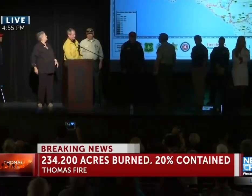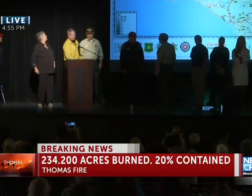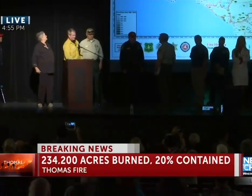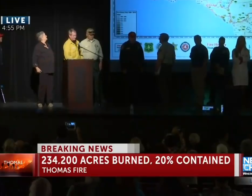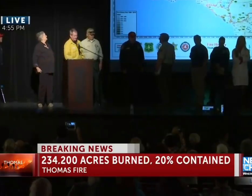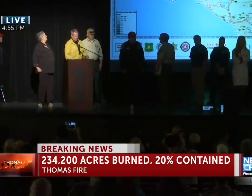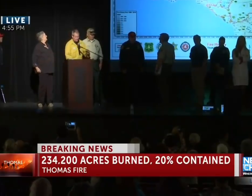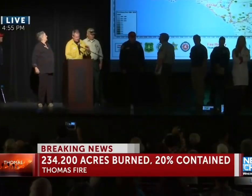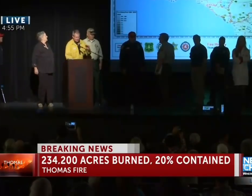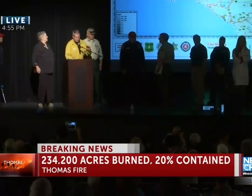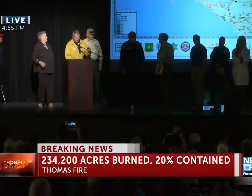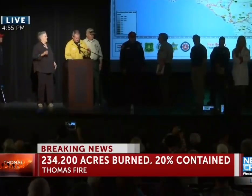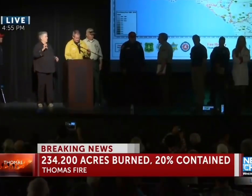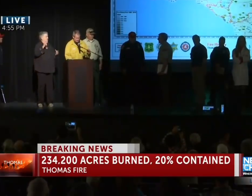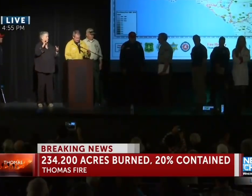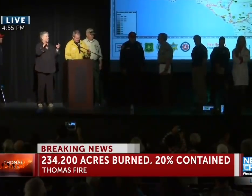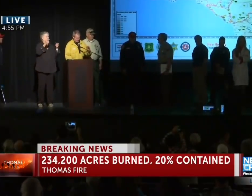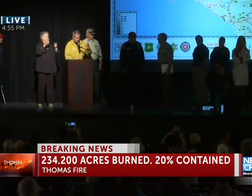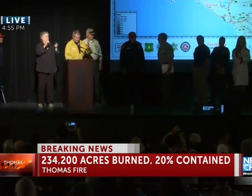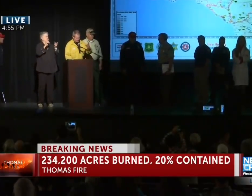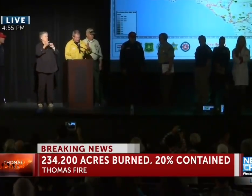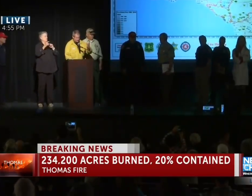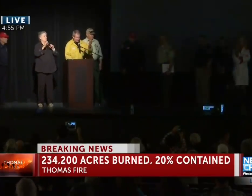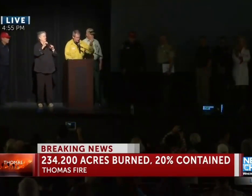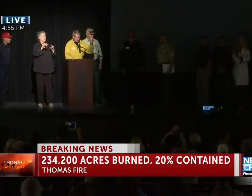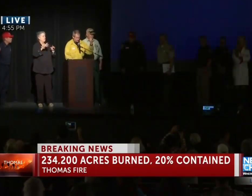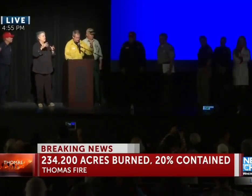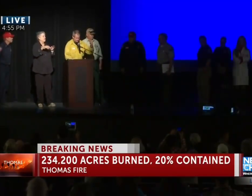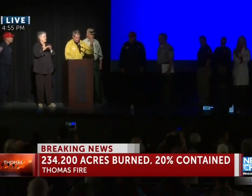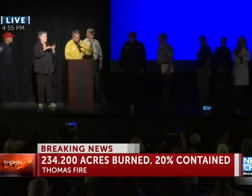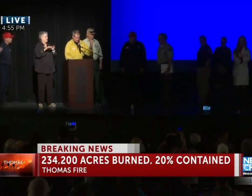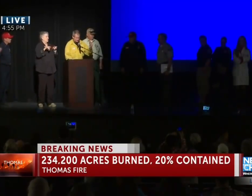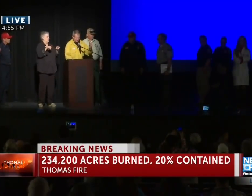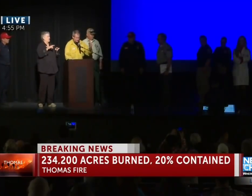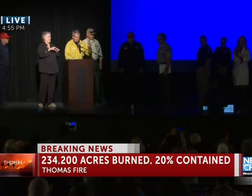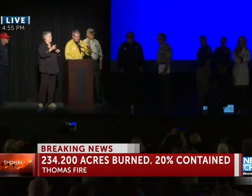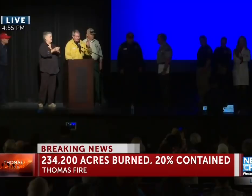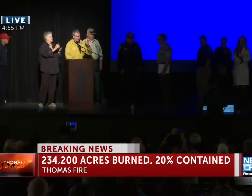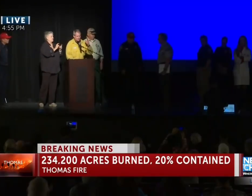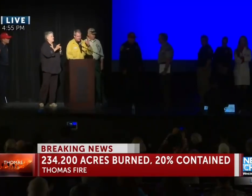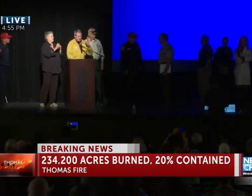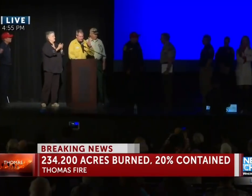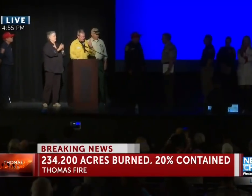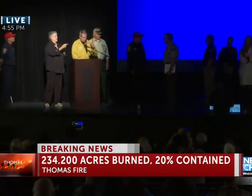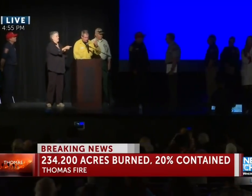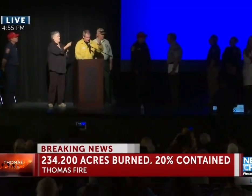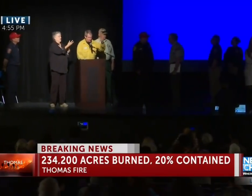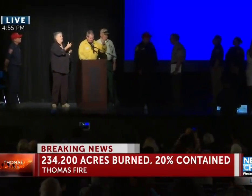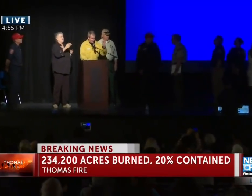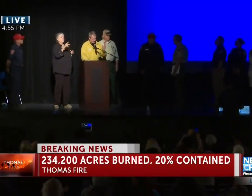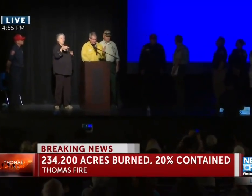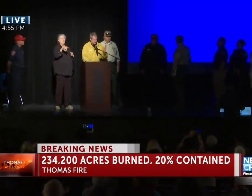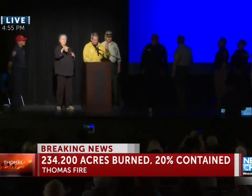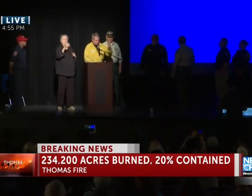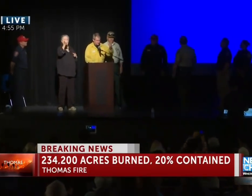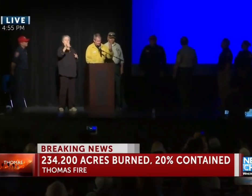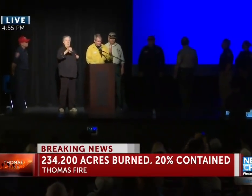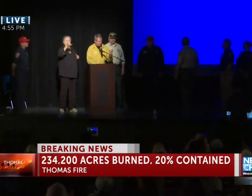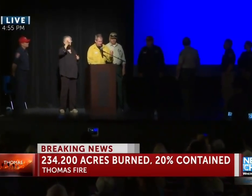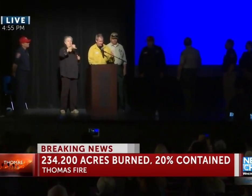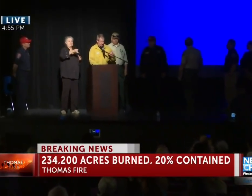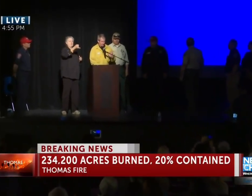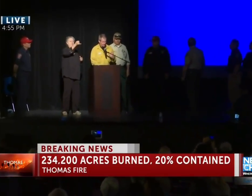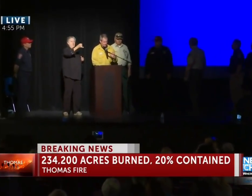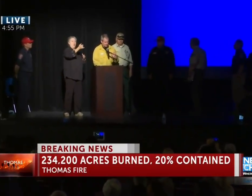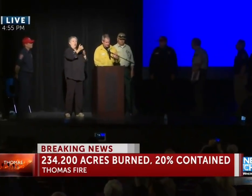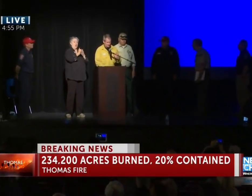I know. Okay, we're going to switch back to that map, but let me explain while he's getting there. The purple lines